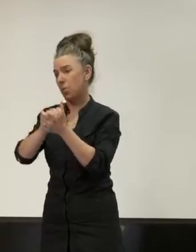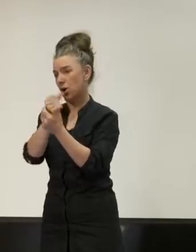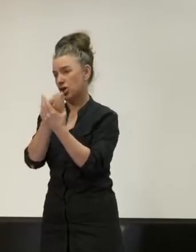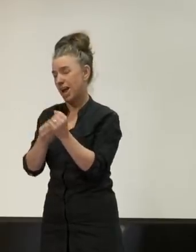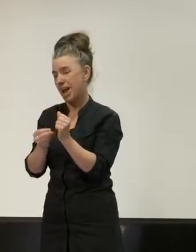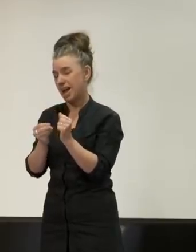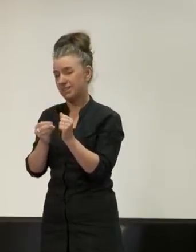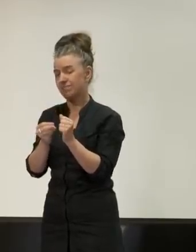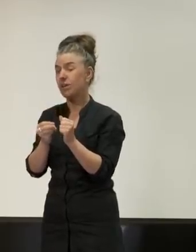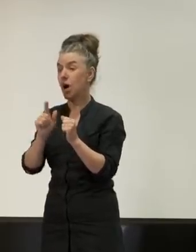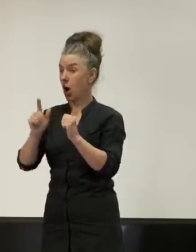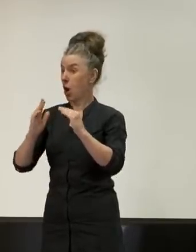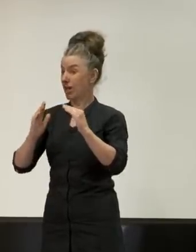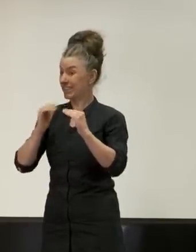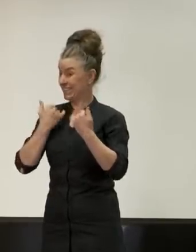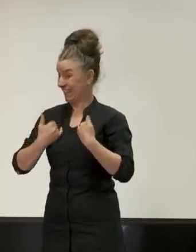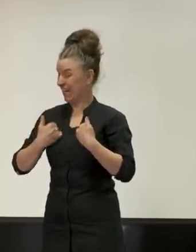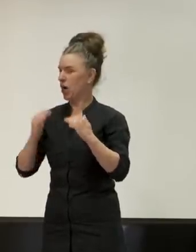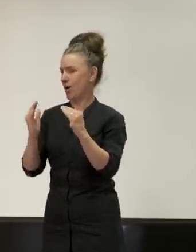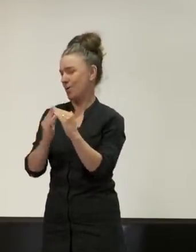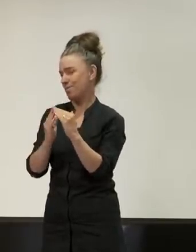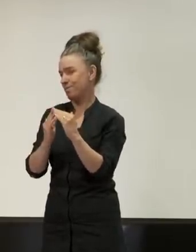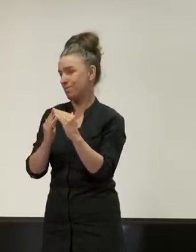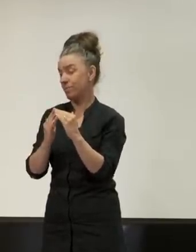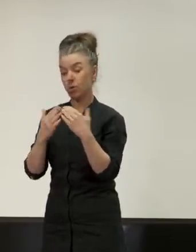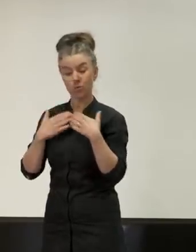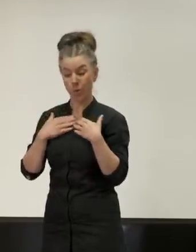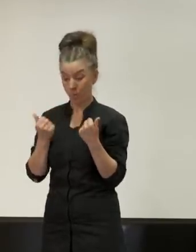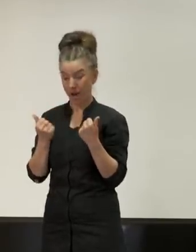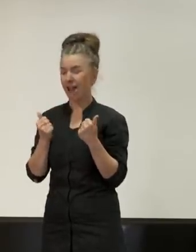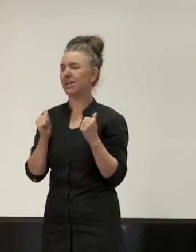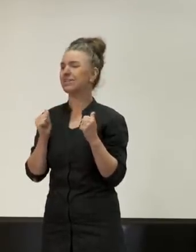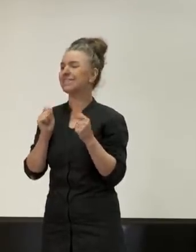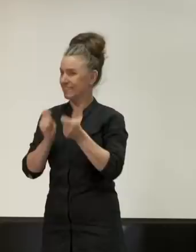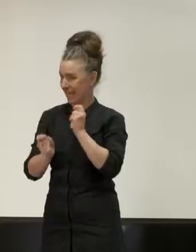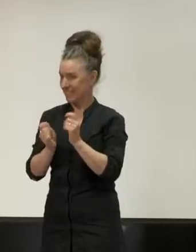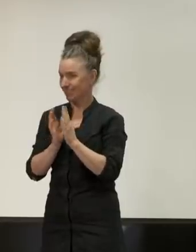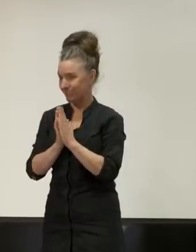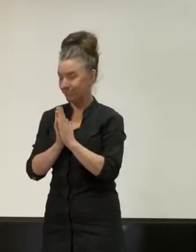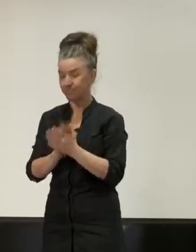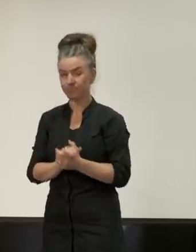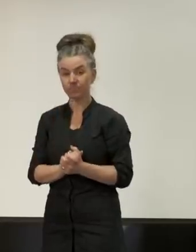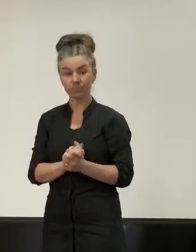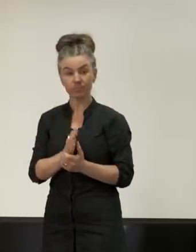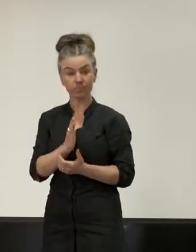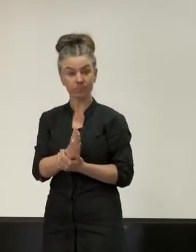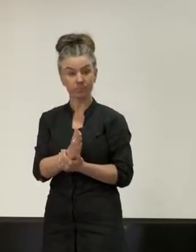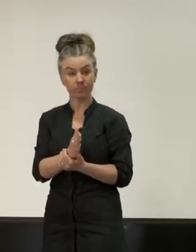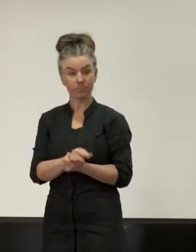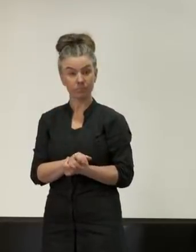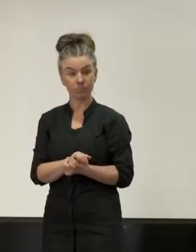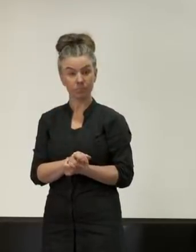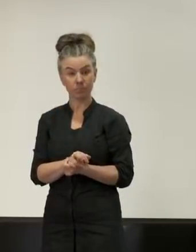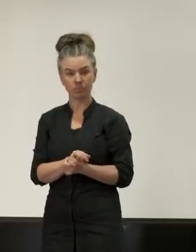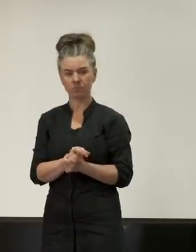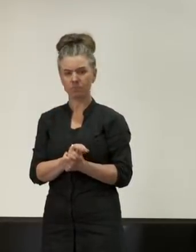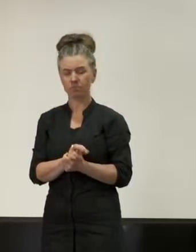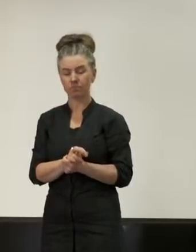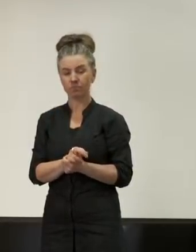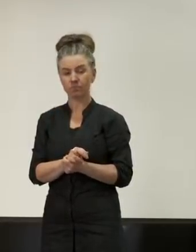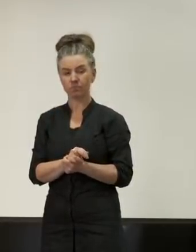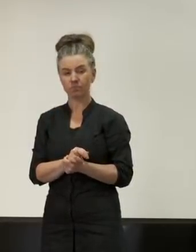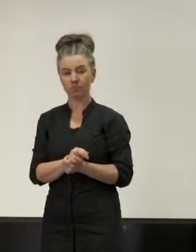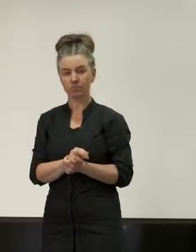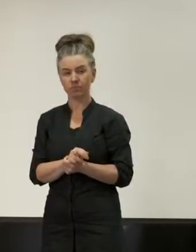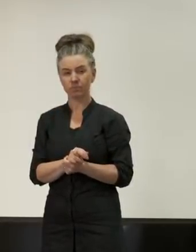Keep staying home if you're sick. Get a test if you're unwell. If border restrictions are going to stay in place indefinitely, will there be a move to make